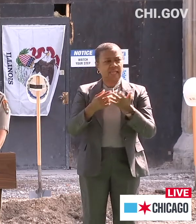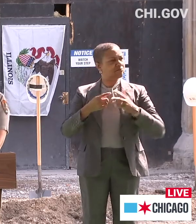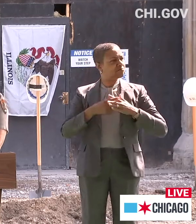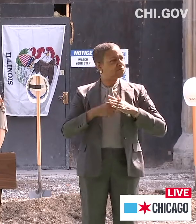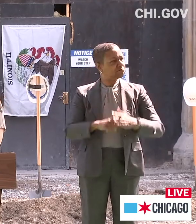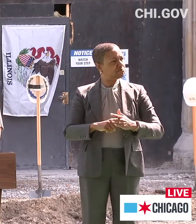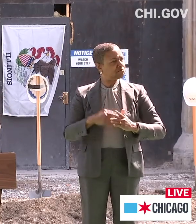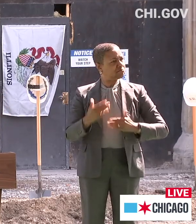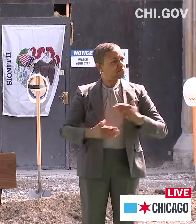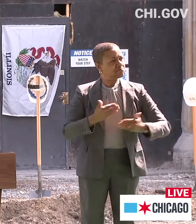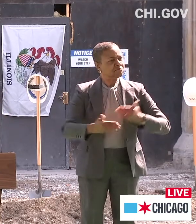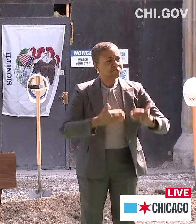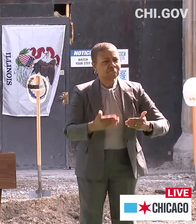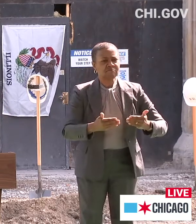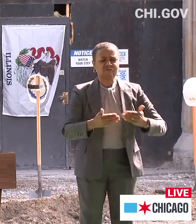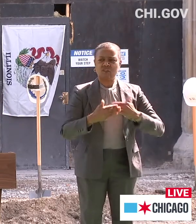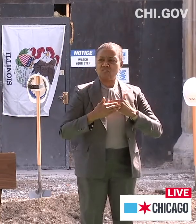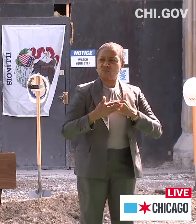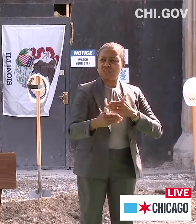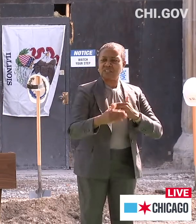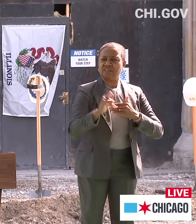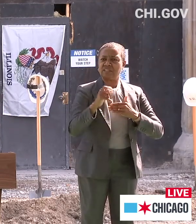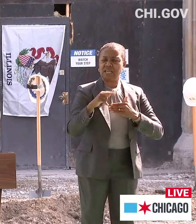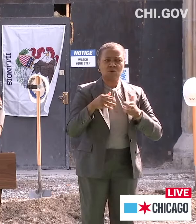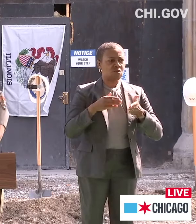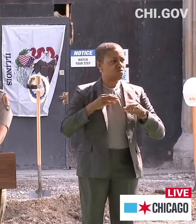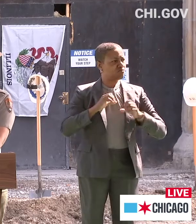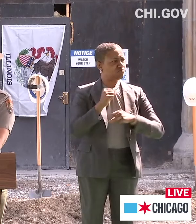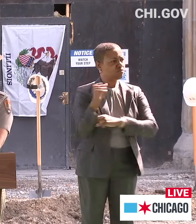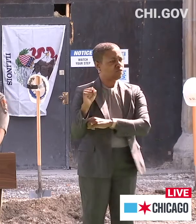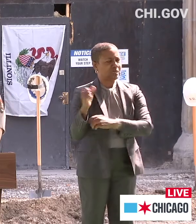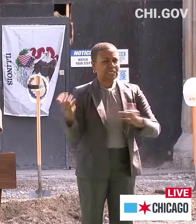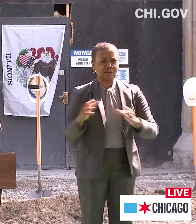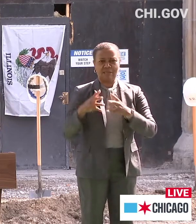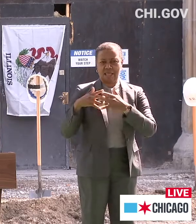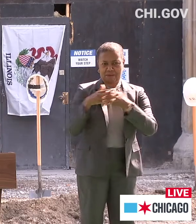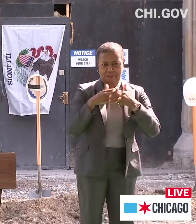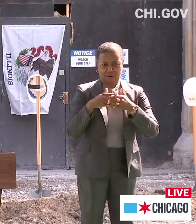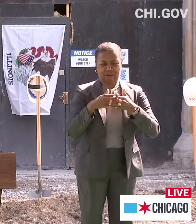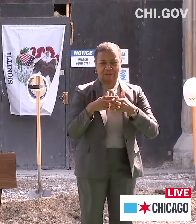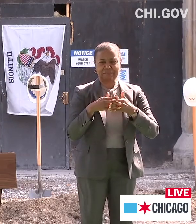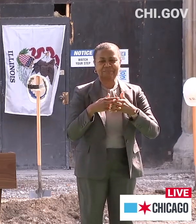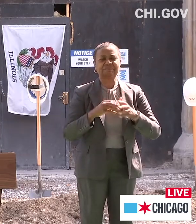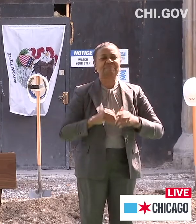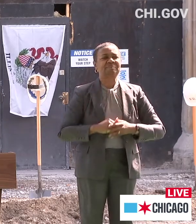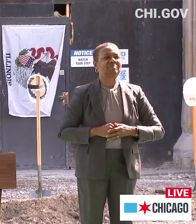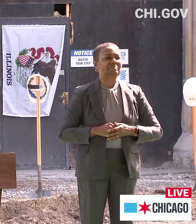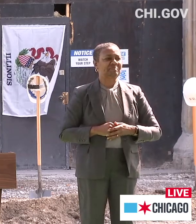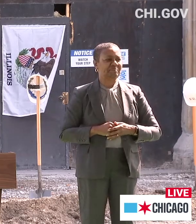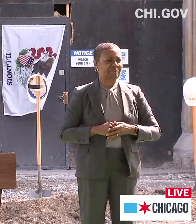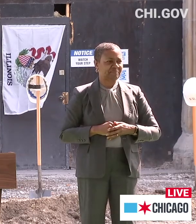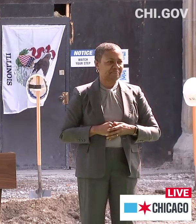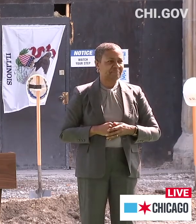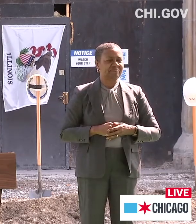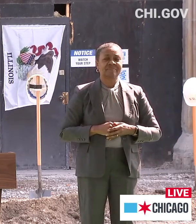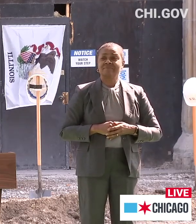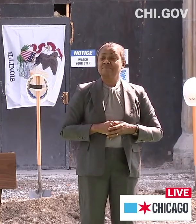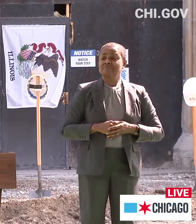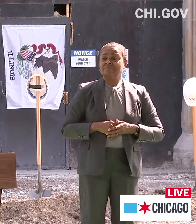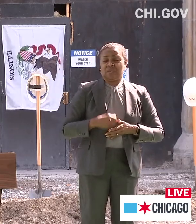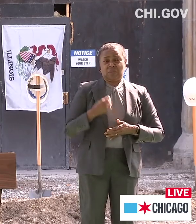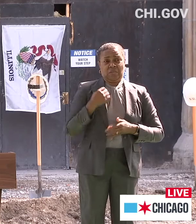way for the rest of the labor rights movement here in America. So the last special event that we had here at